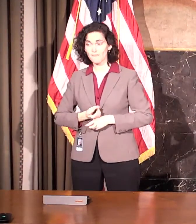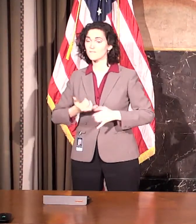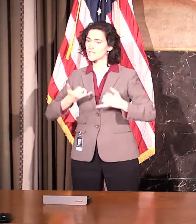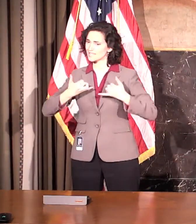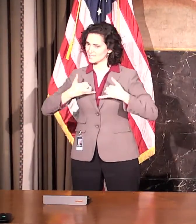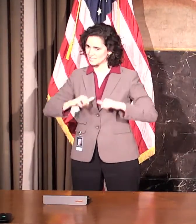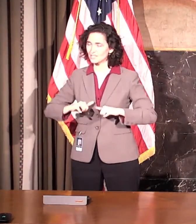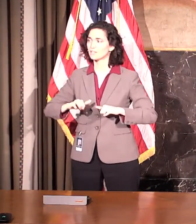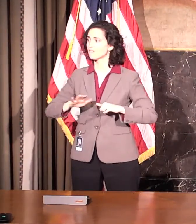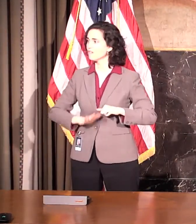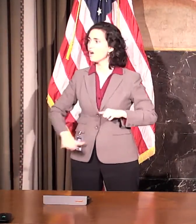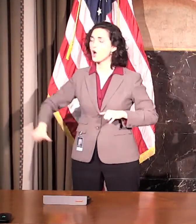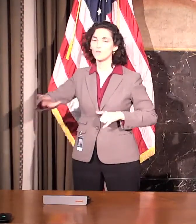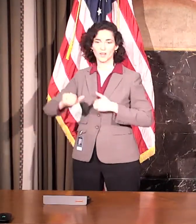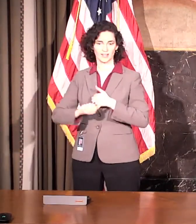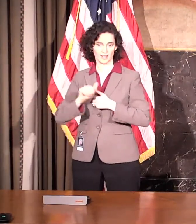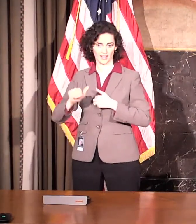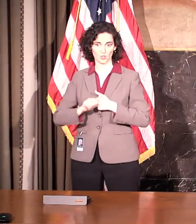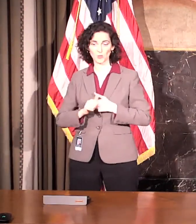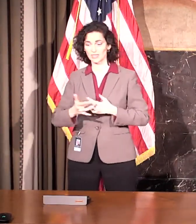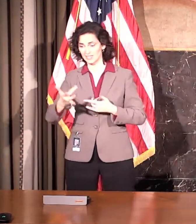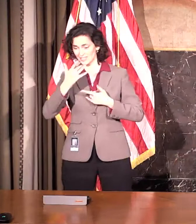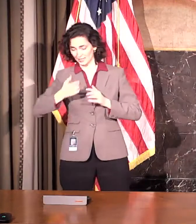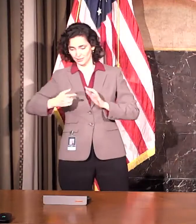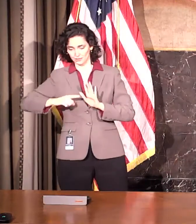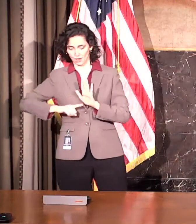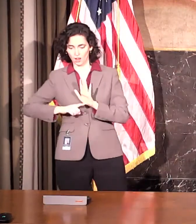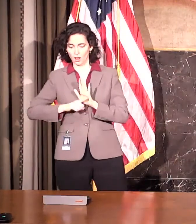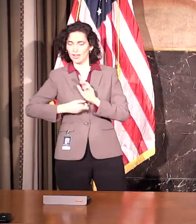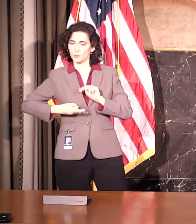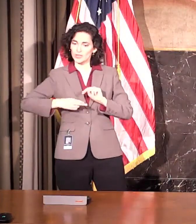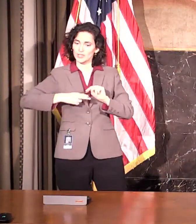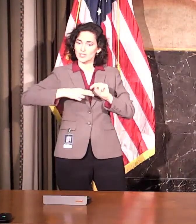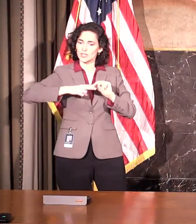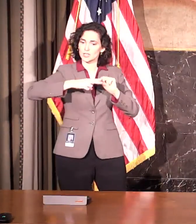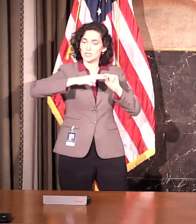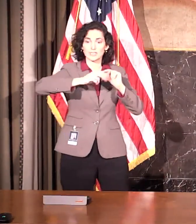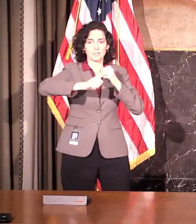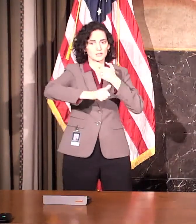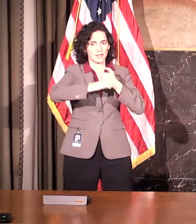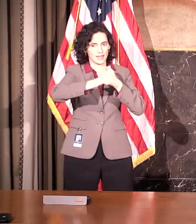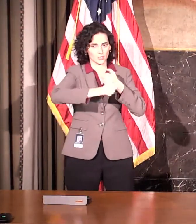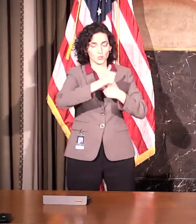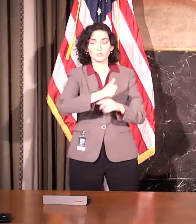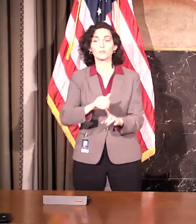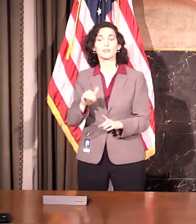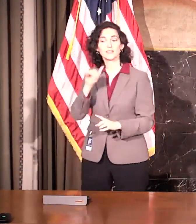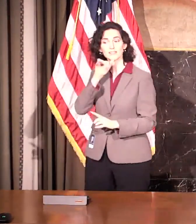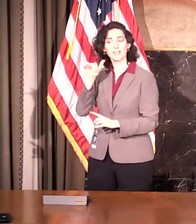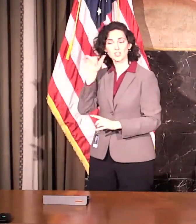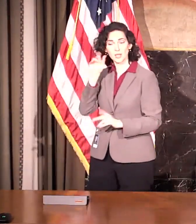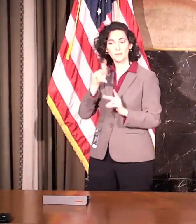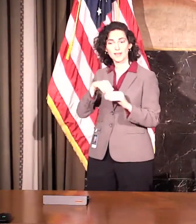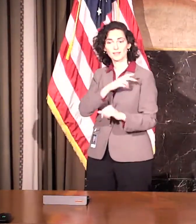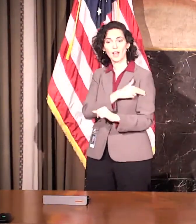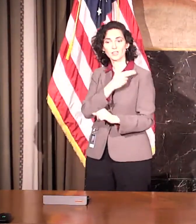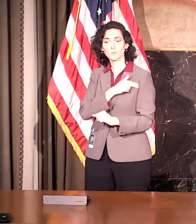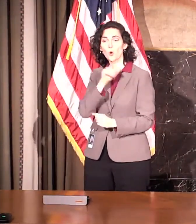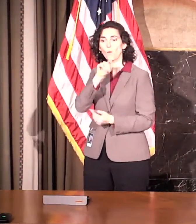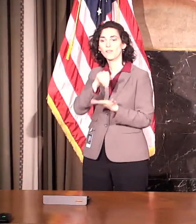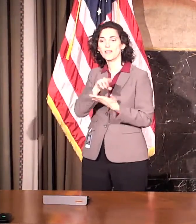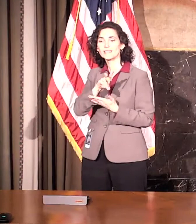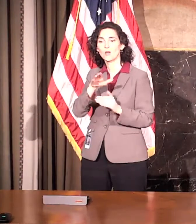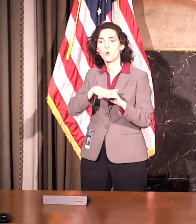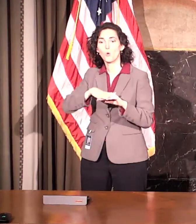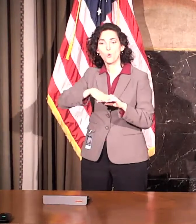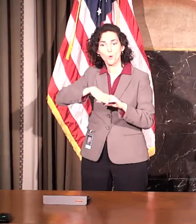very dangerous third surge. Just today, we surpassed 1,600 hospitalized patients with